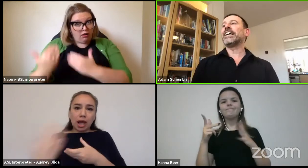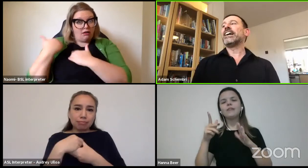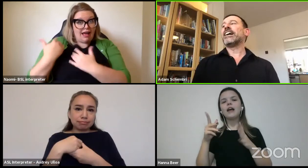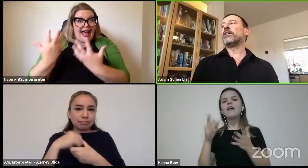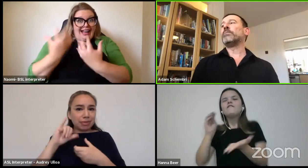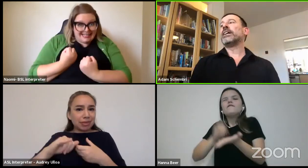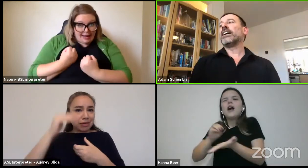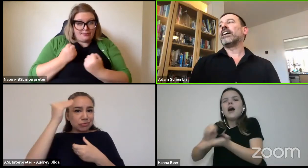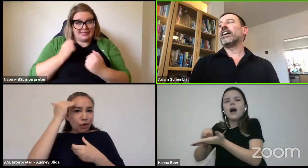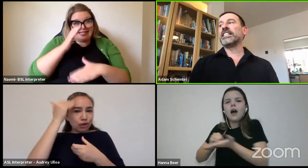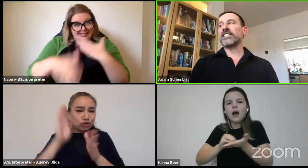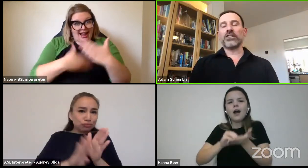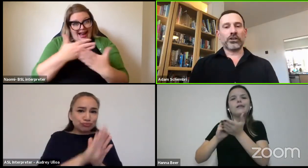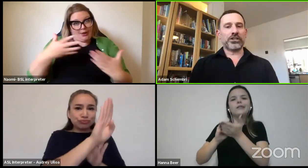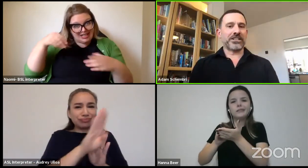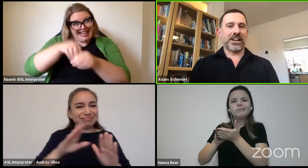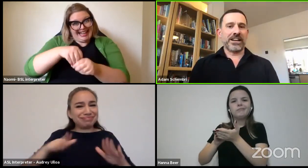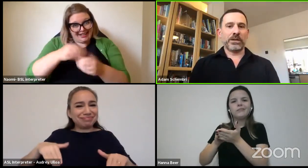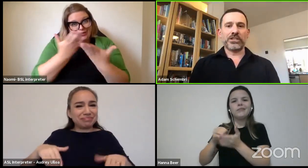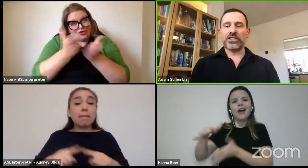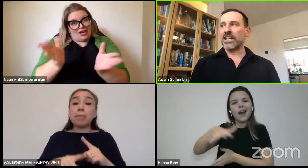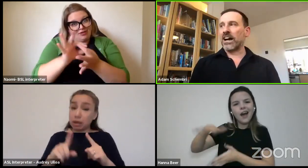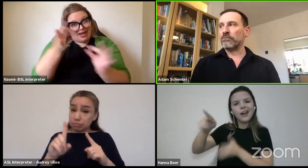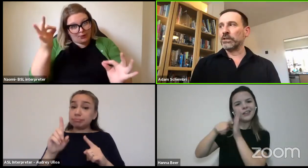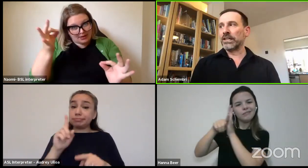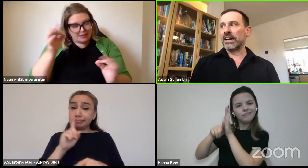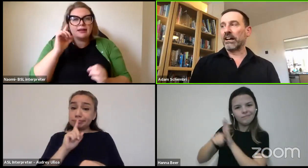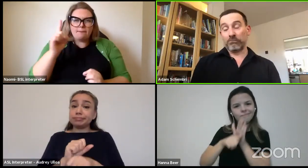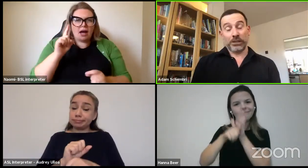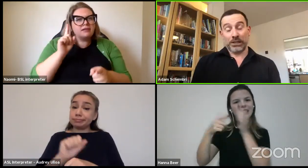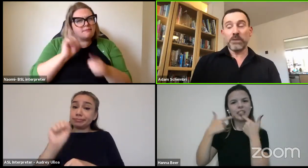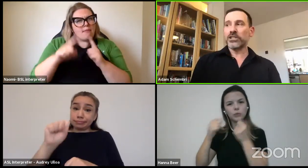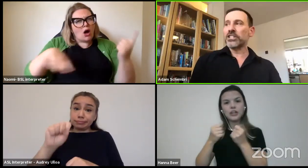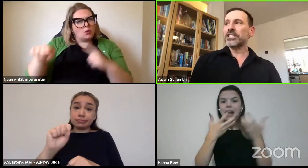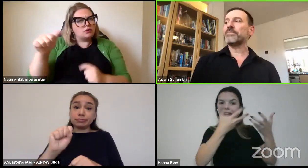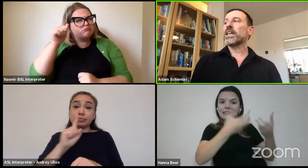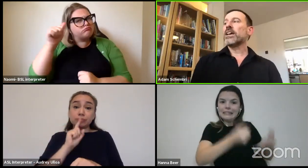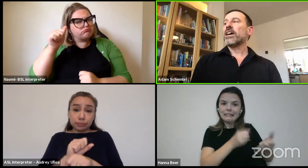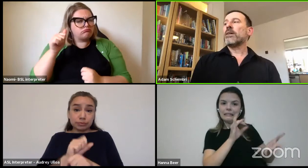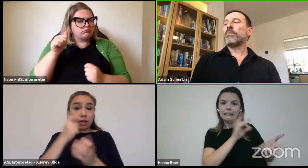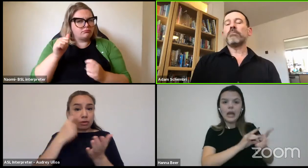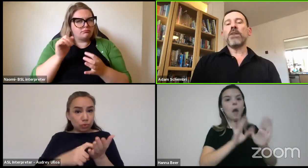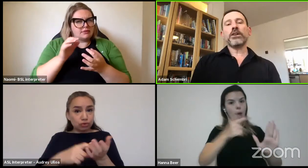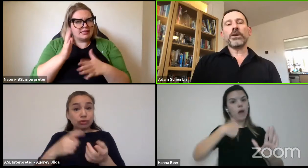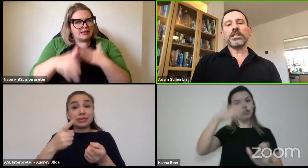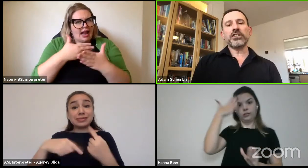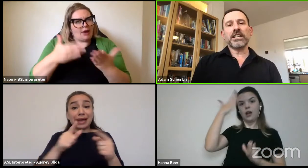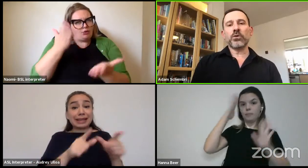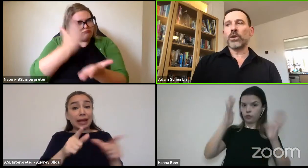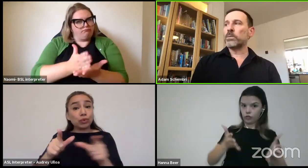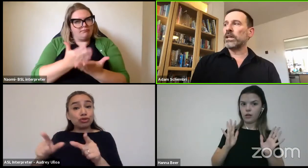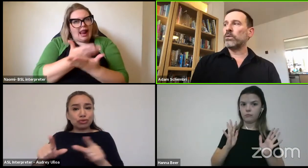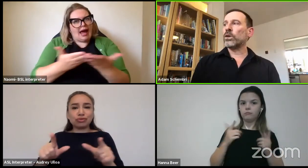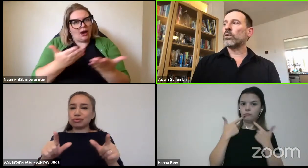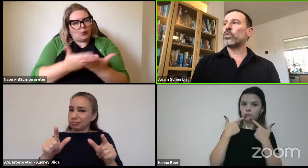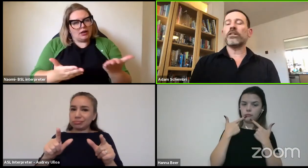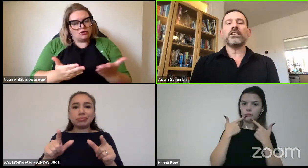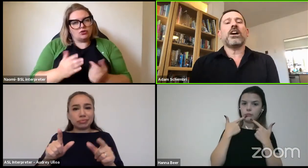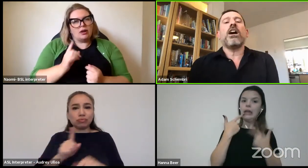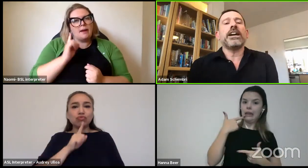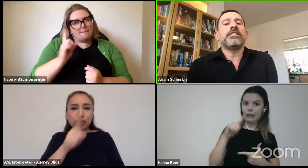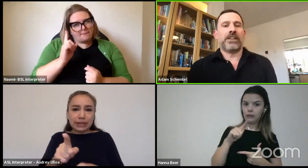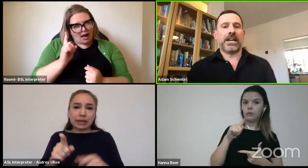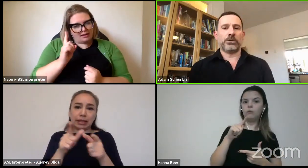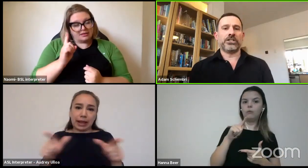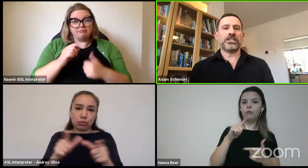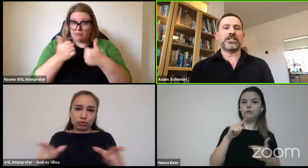certainly it's acknowledged that sign languages are real languages. But my question has always been, well, what